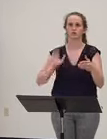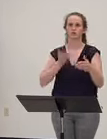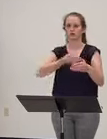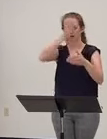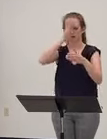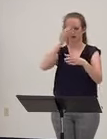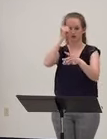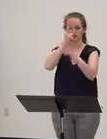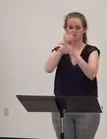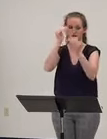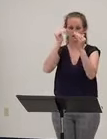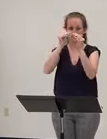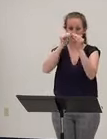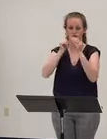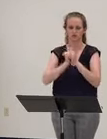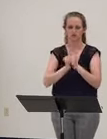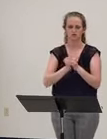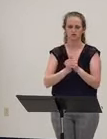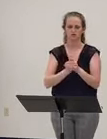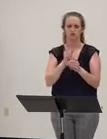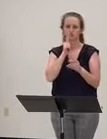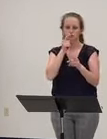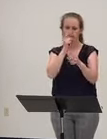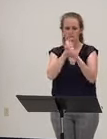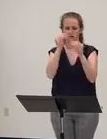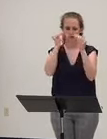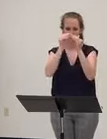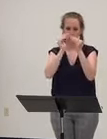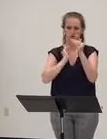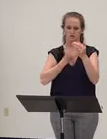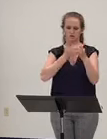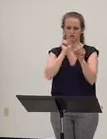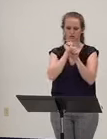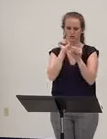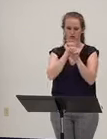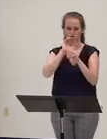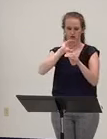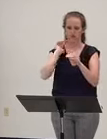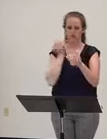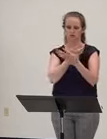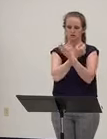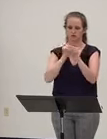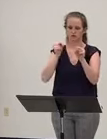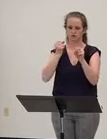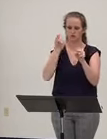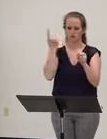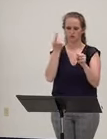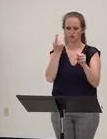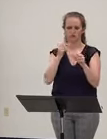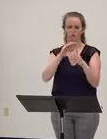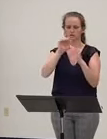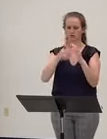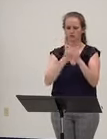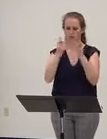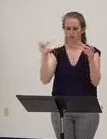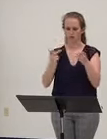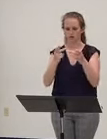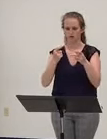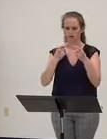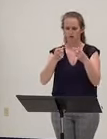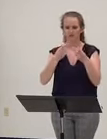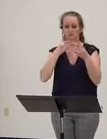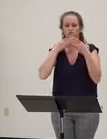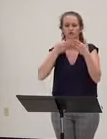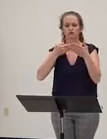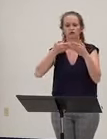Lord our God. It is right and just. It is truly right and just, our duty and our salvation, always and everywhere to